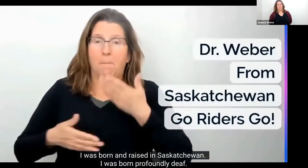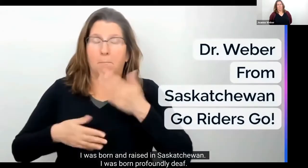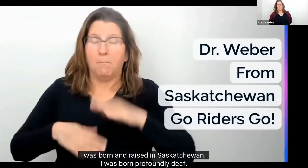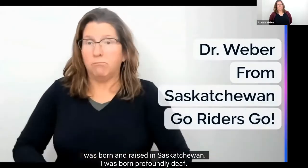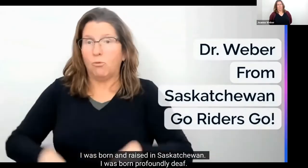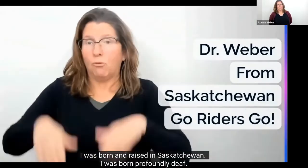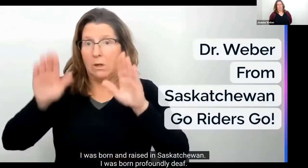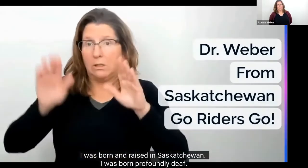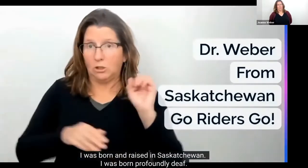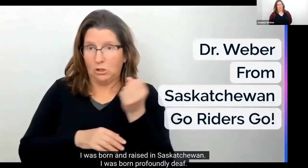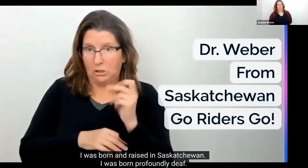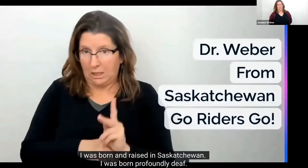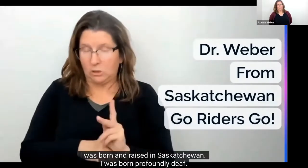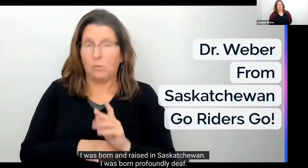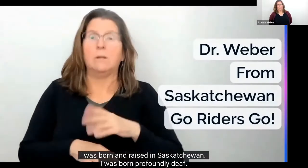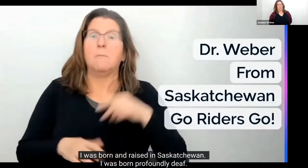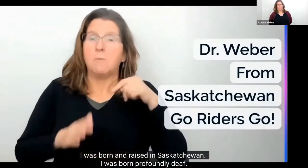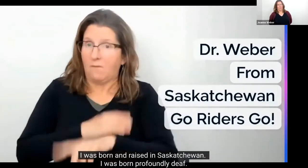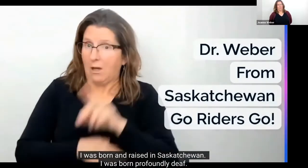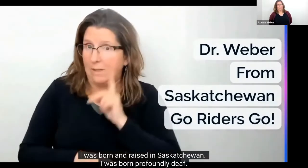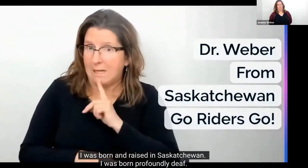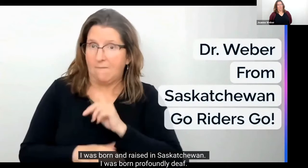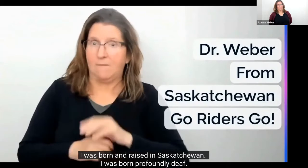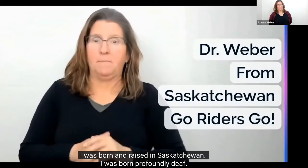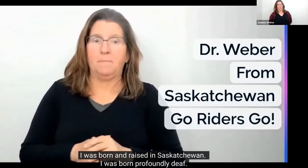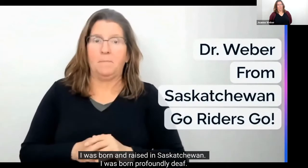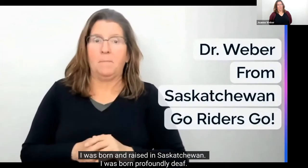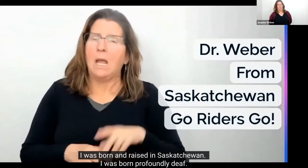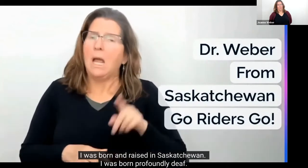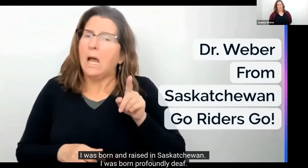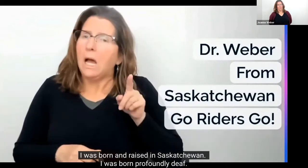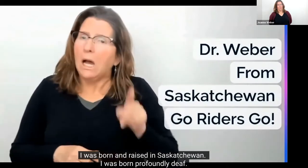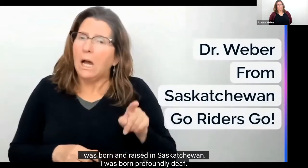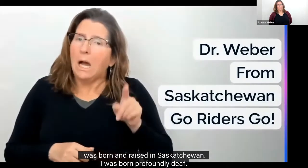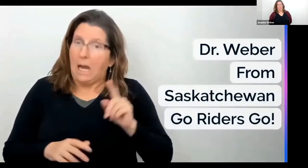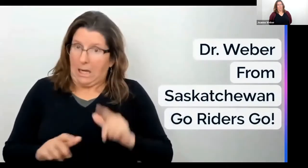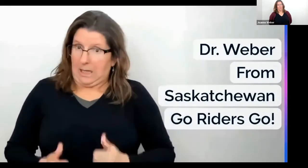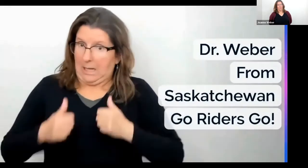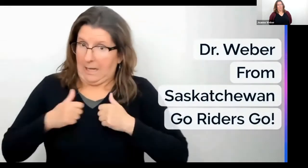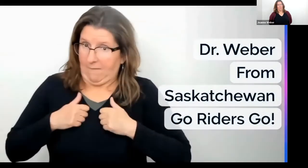I was born and raised in Saskatchewan. I was born profoundly deaf.